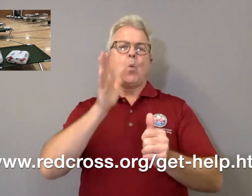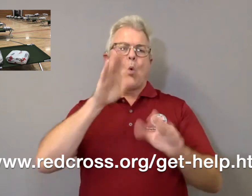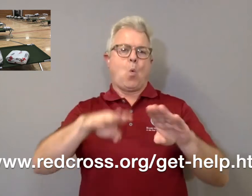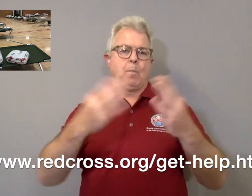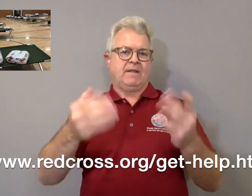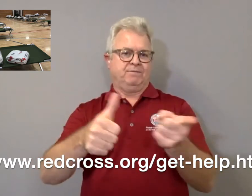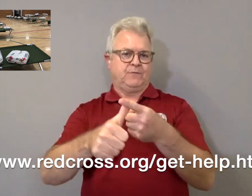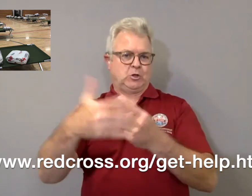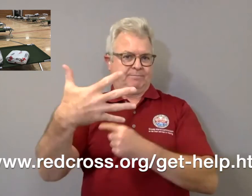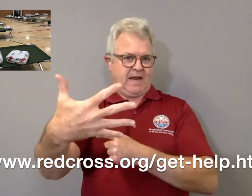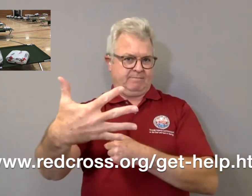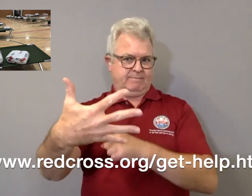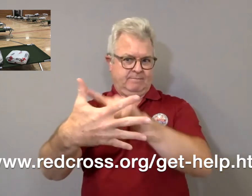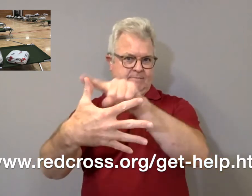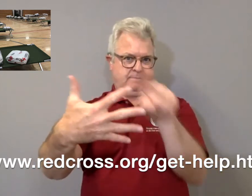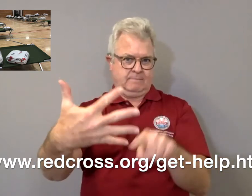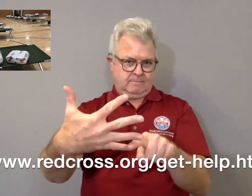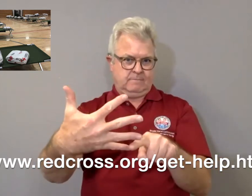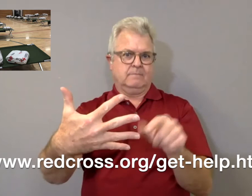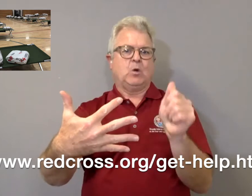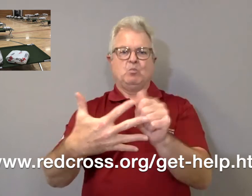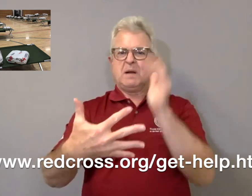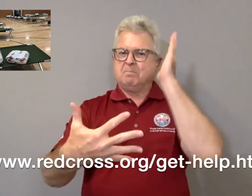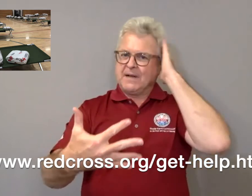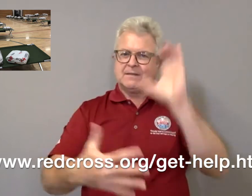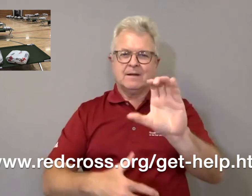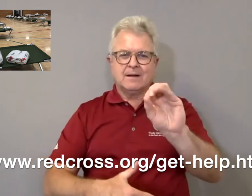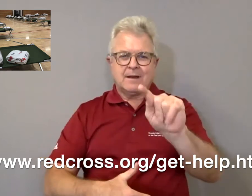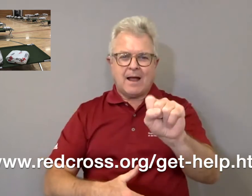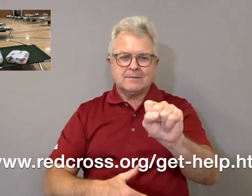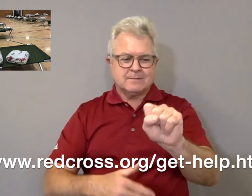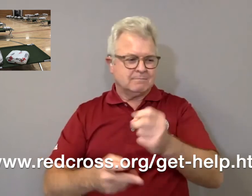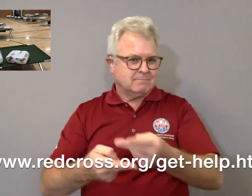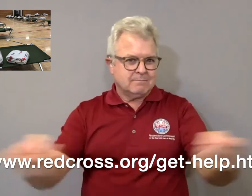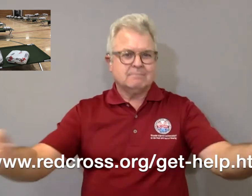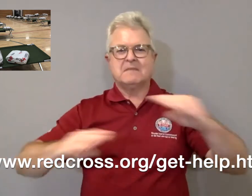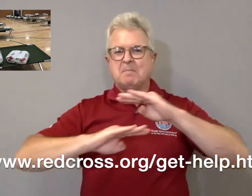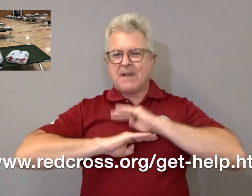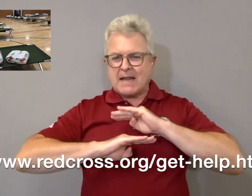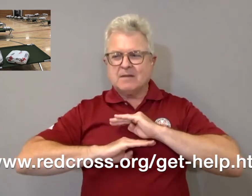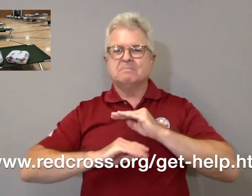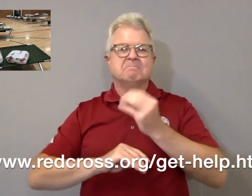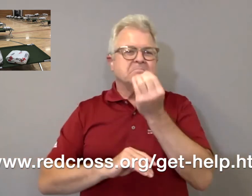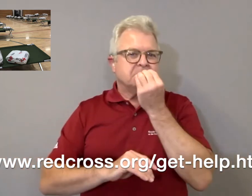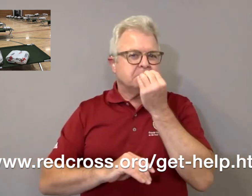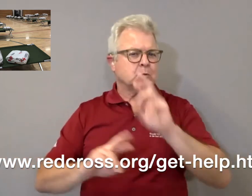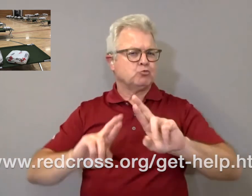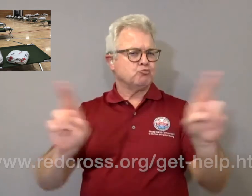posted tomorrow with more details. The first 5 will be posted. They have beds,